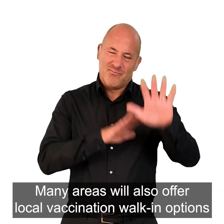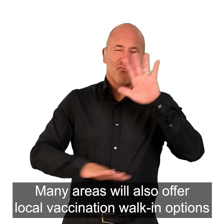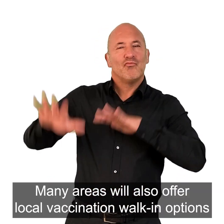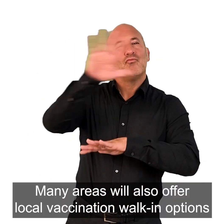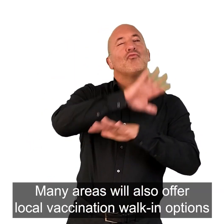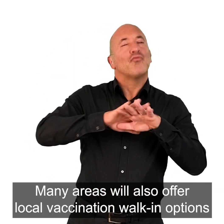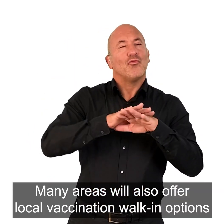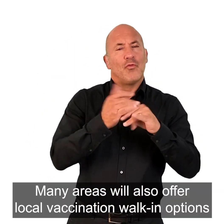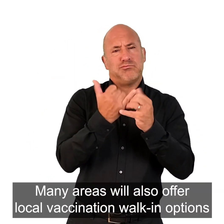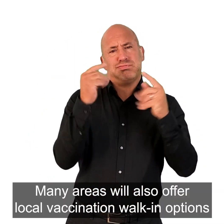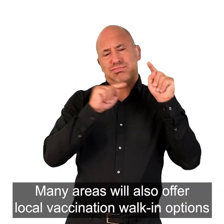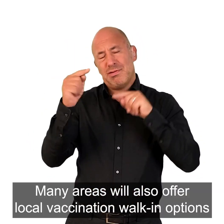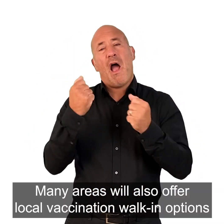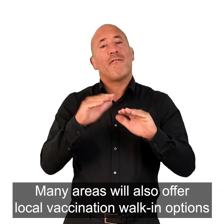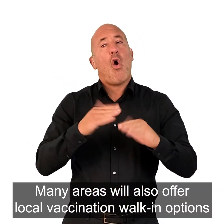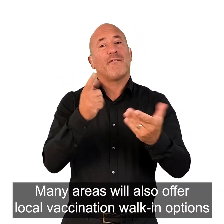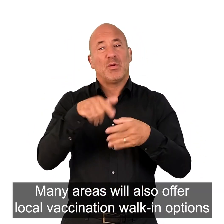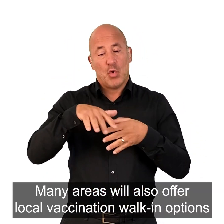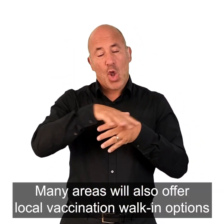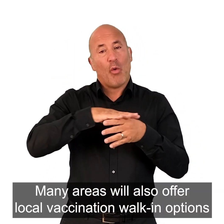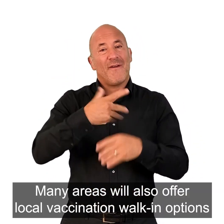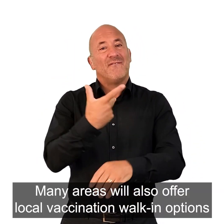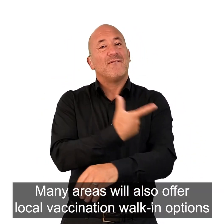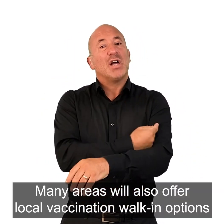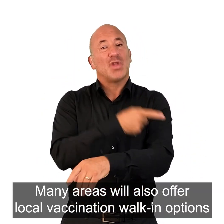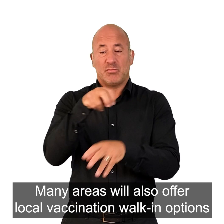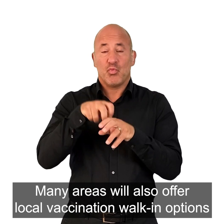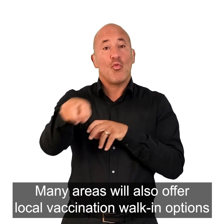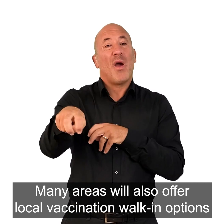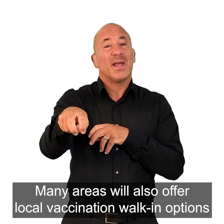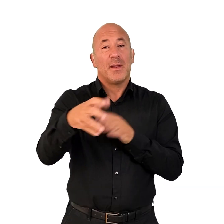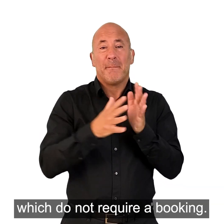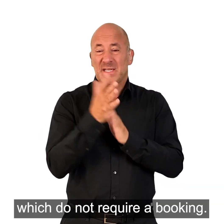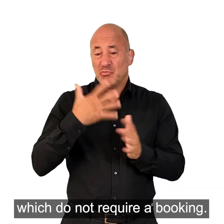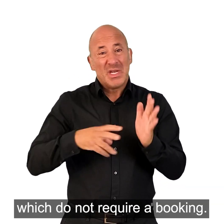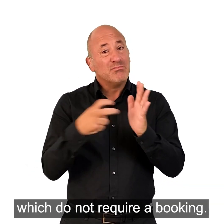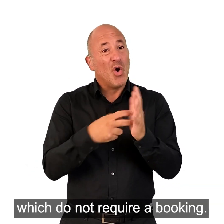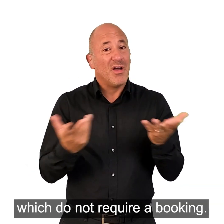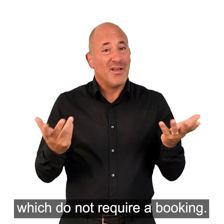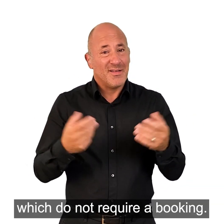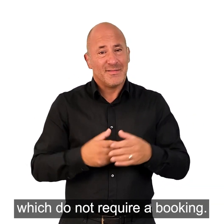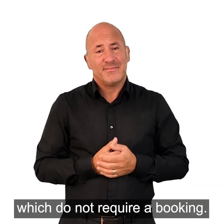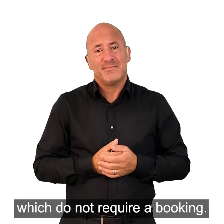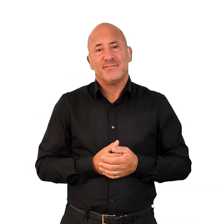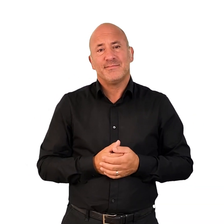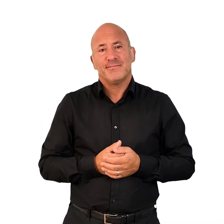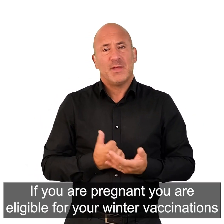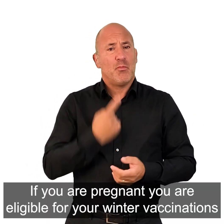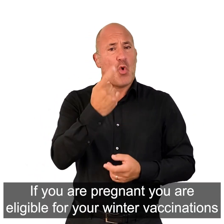Many areas will also offer local vaccination walk-in options, which do not require a booking. If